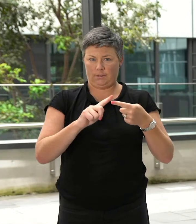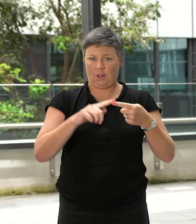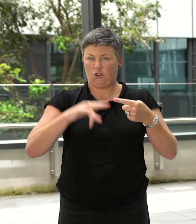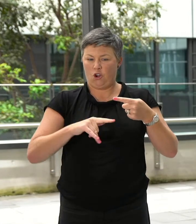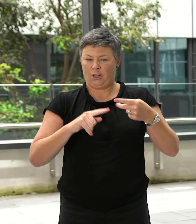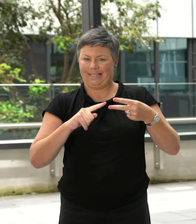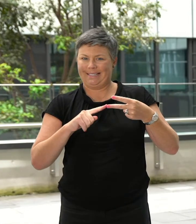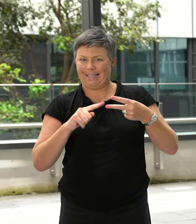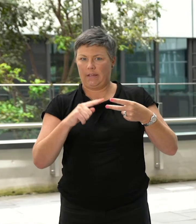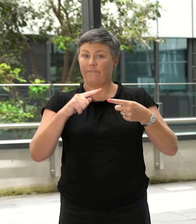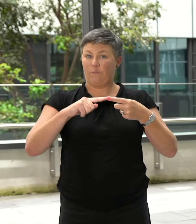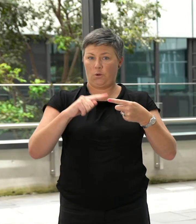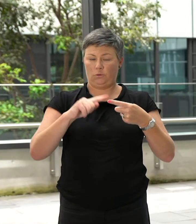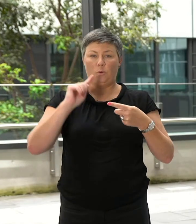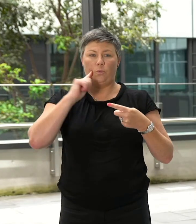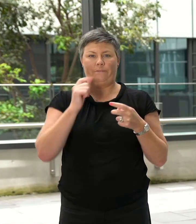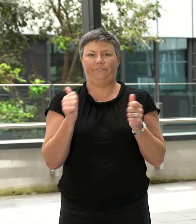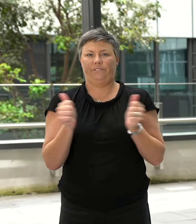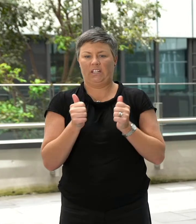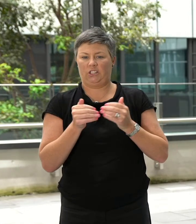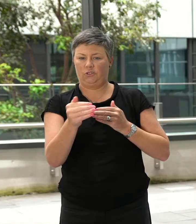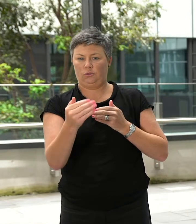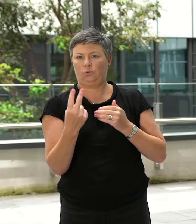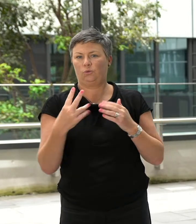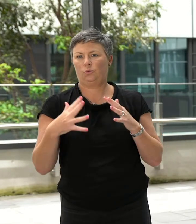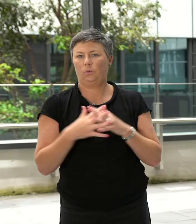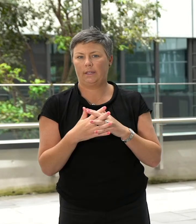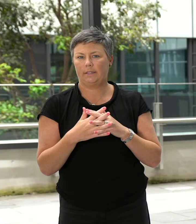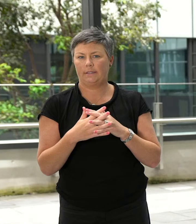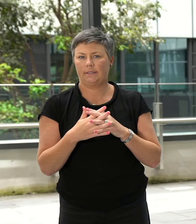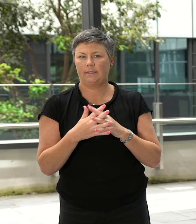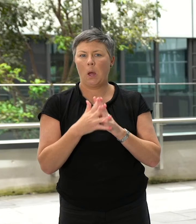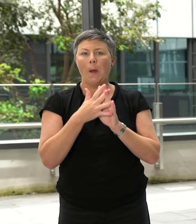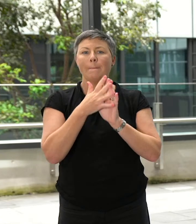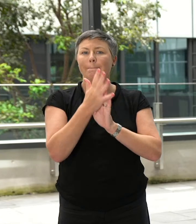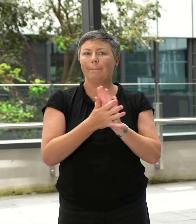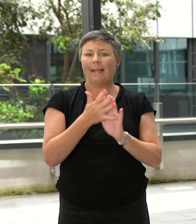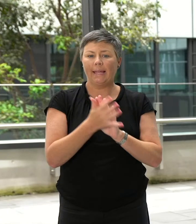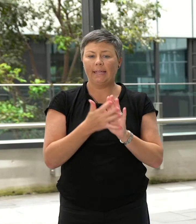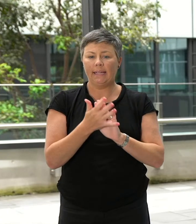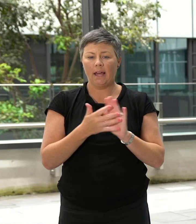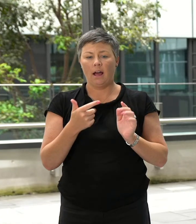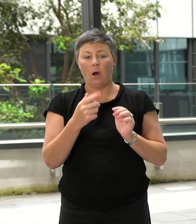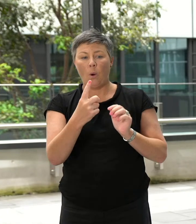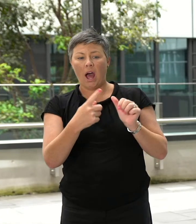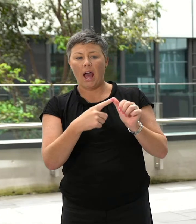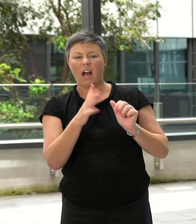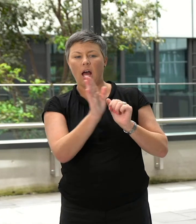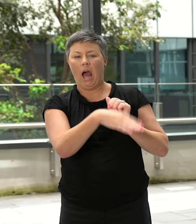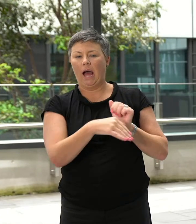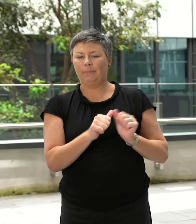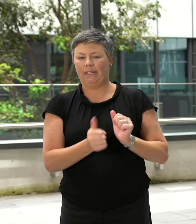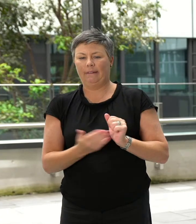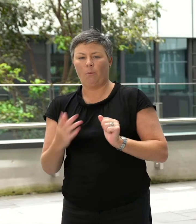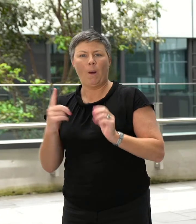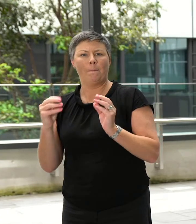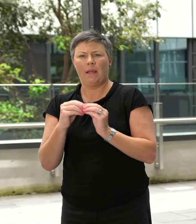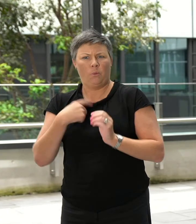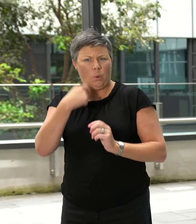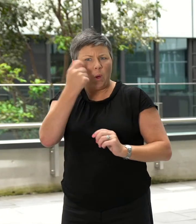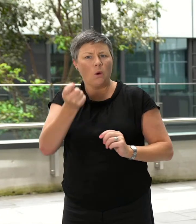no one is having to miss out so that someone else can get a vaccination. It's really important for people to understand